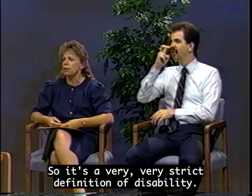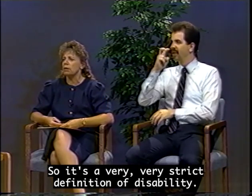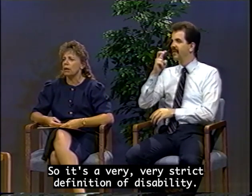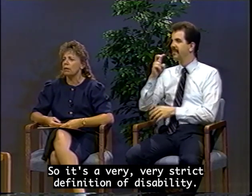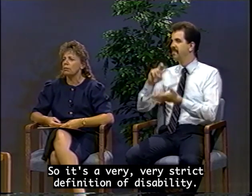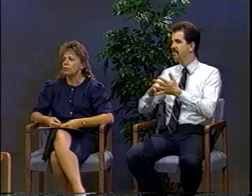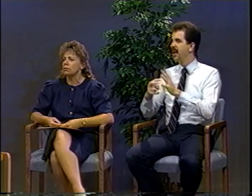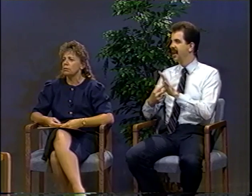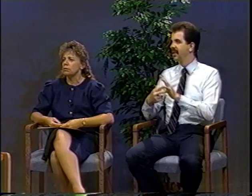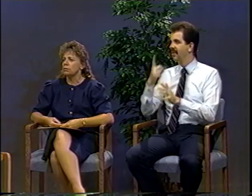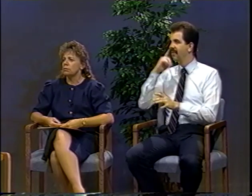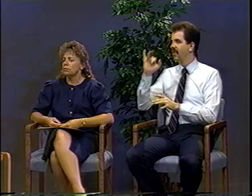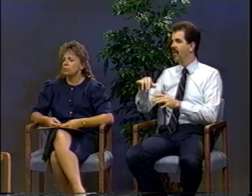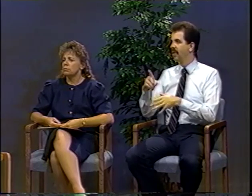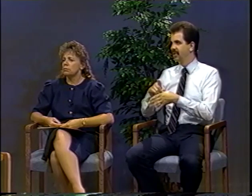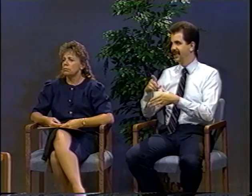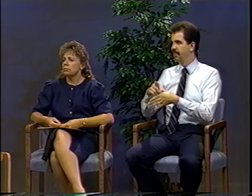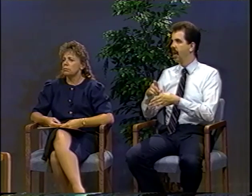of disability.